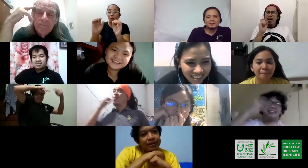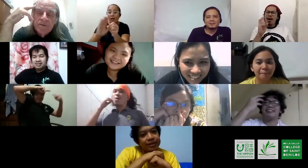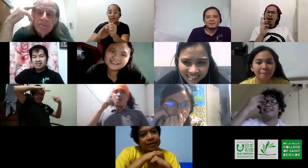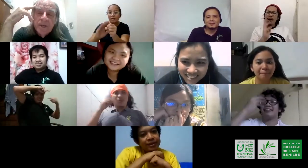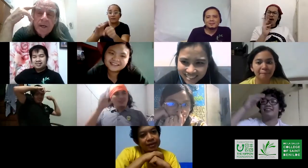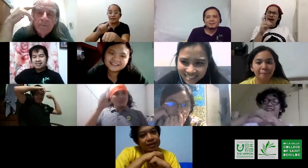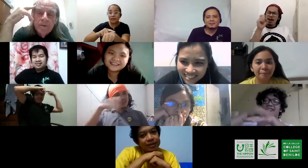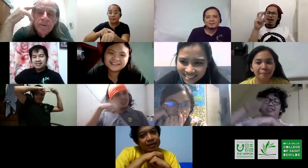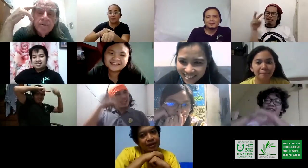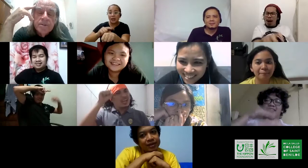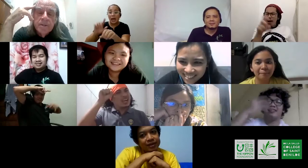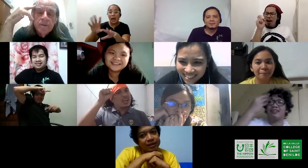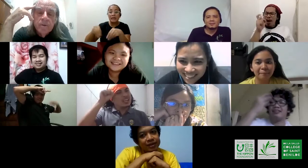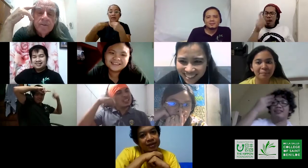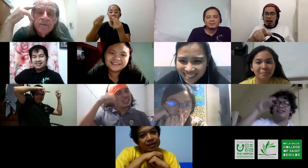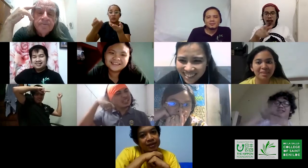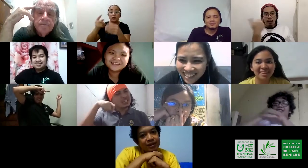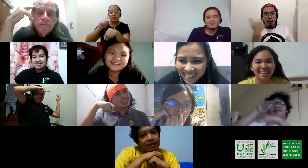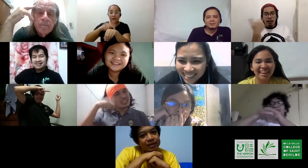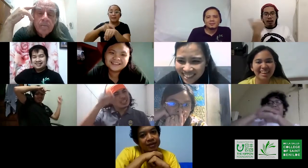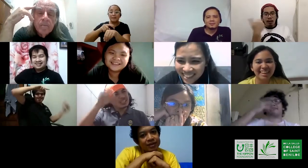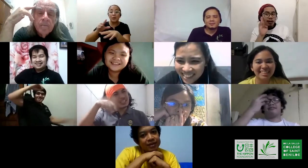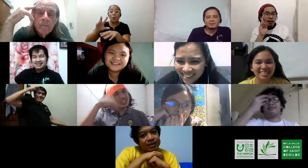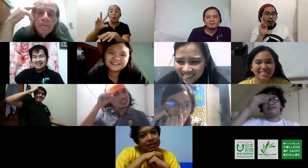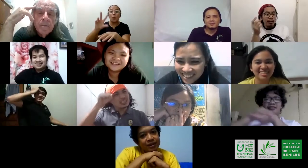I'll give you some time on Tuesday to do it too.